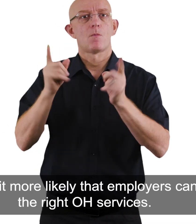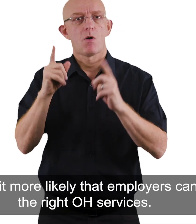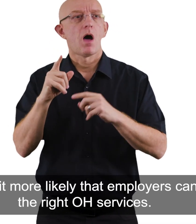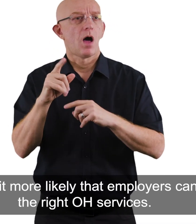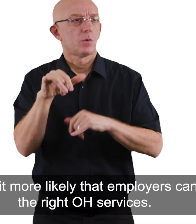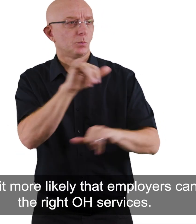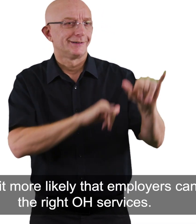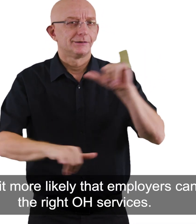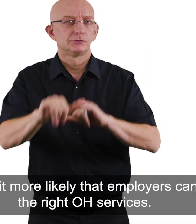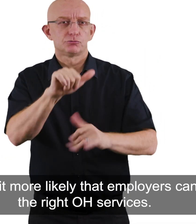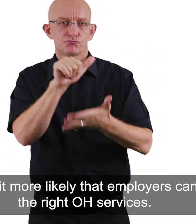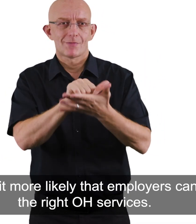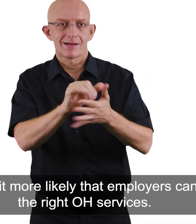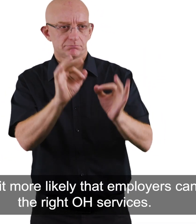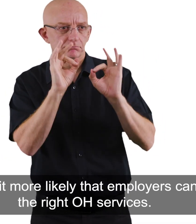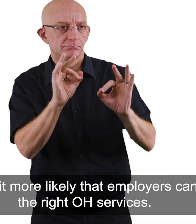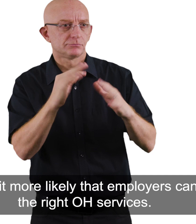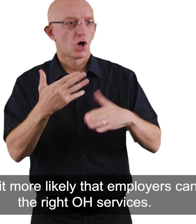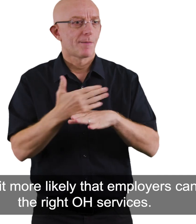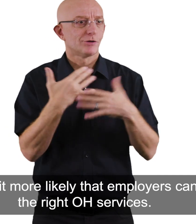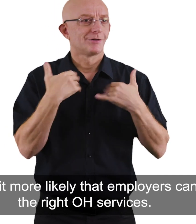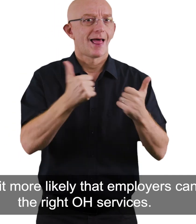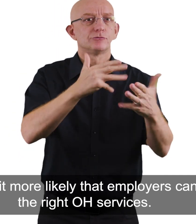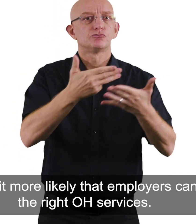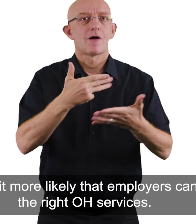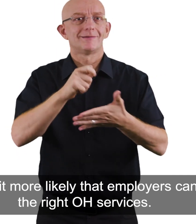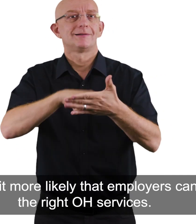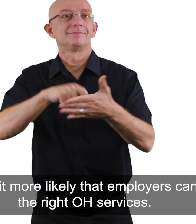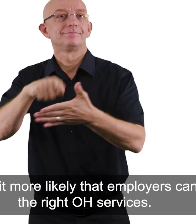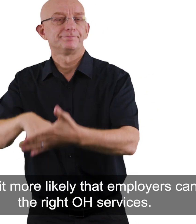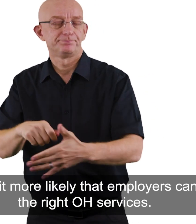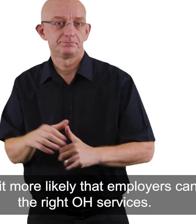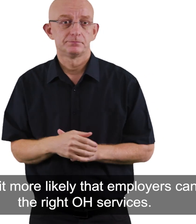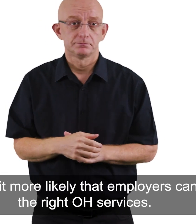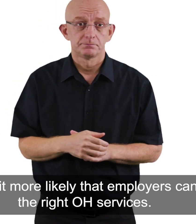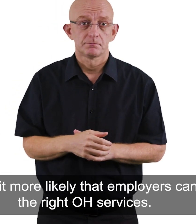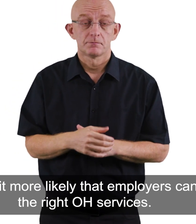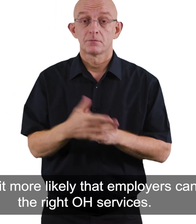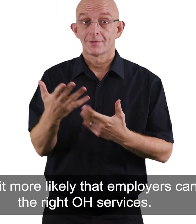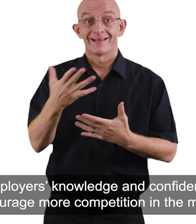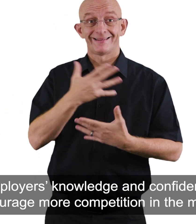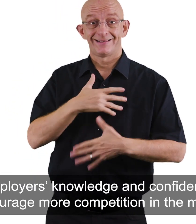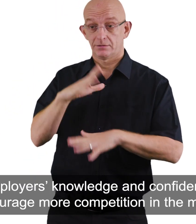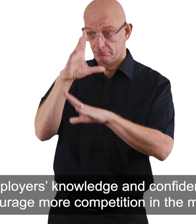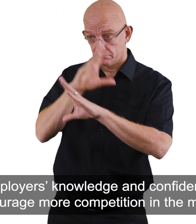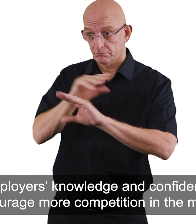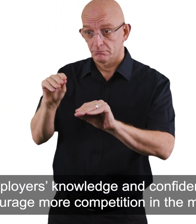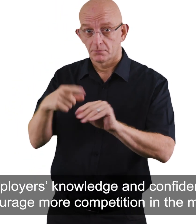likely that employers can identify the right OH services.